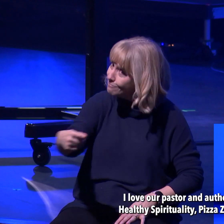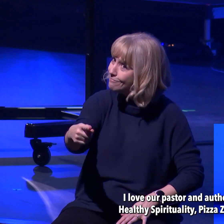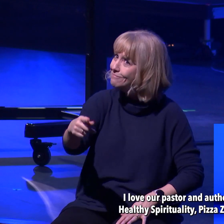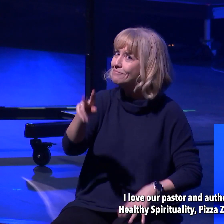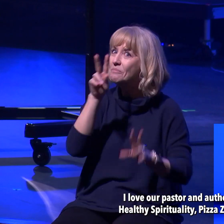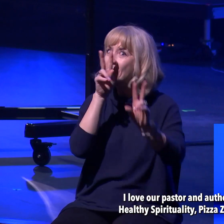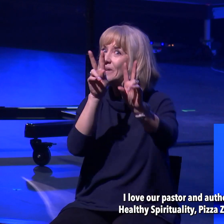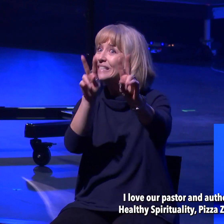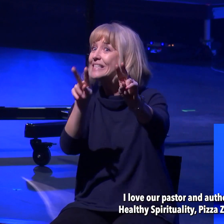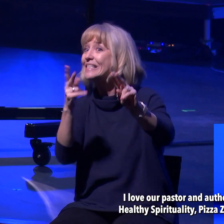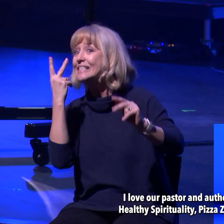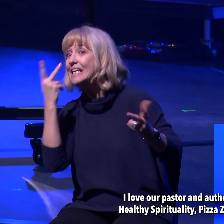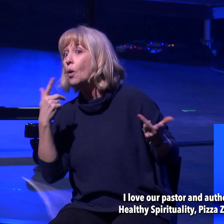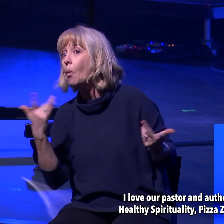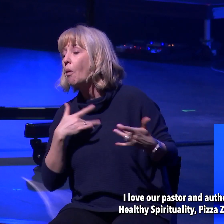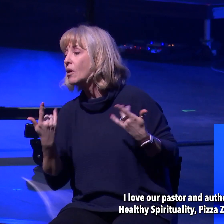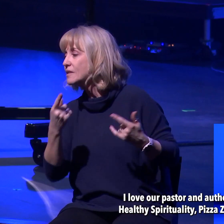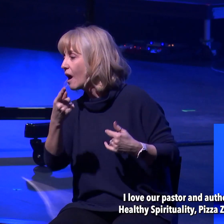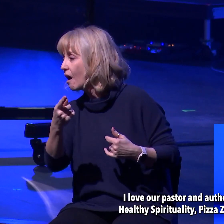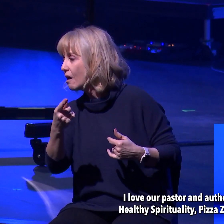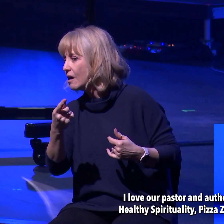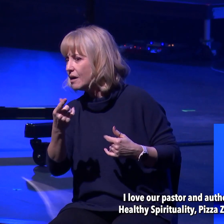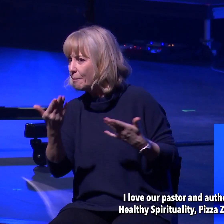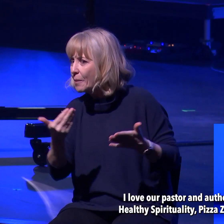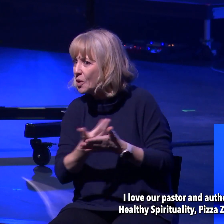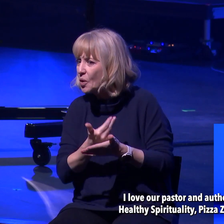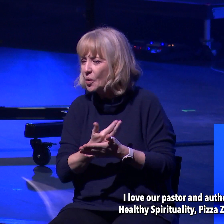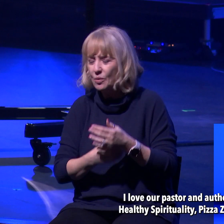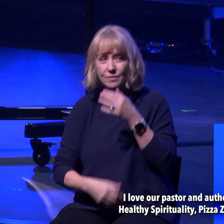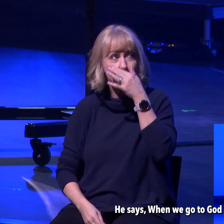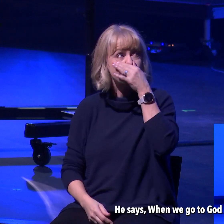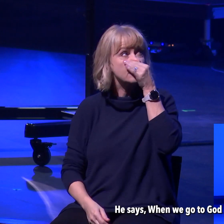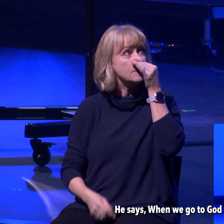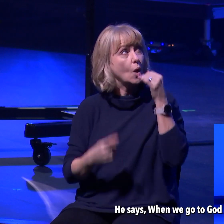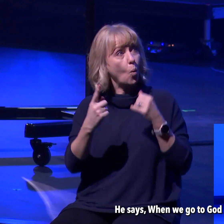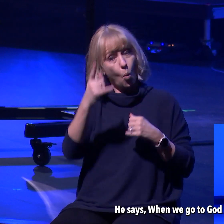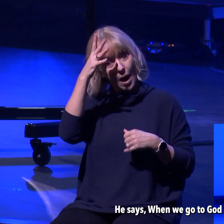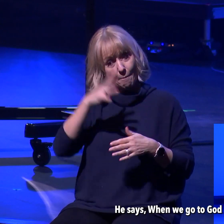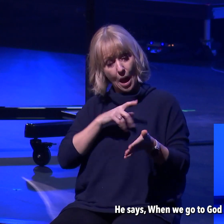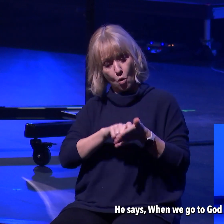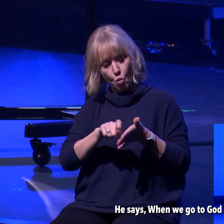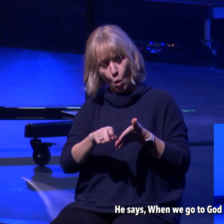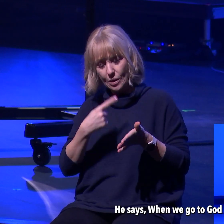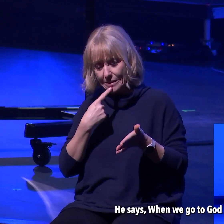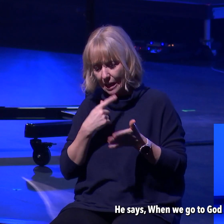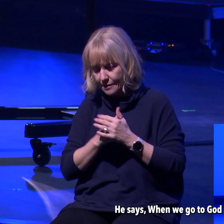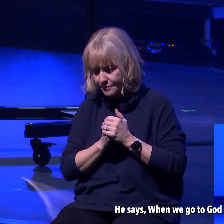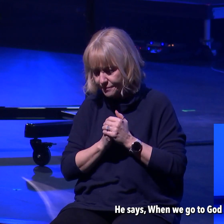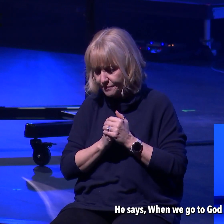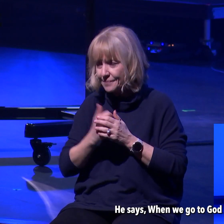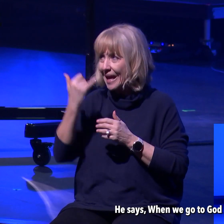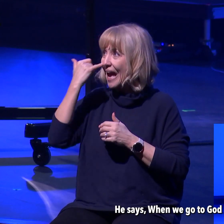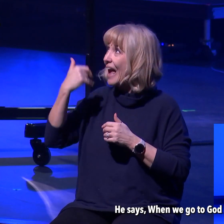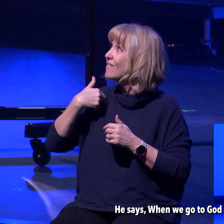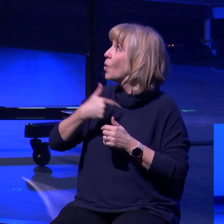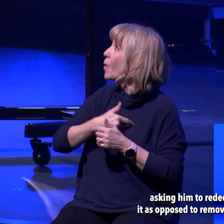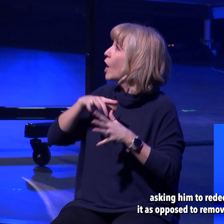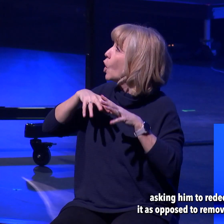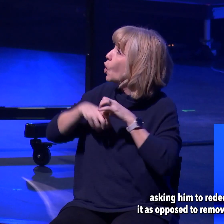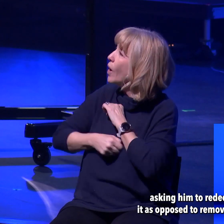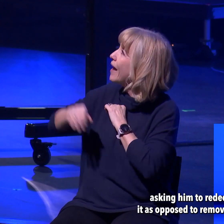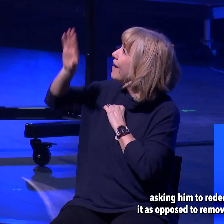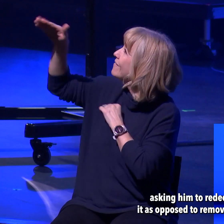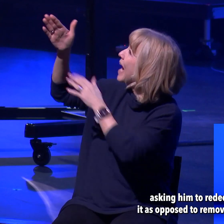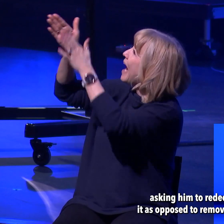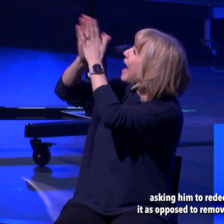love how pastor and author of Emotionally Healthy Spirituality, Pete Scazzaro, puts it. He says, when we go to God in our grief,